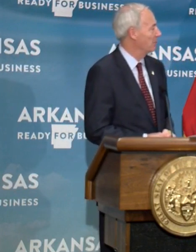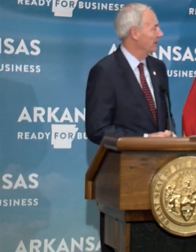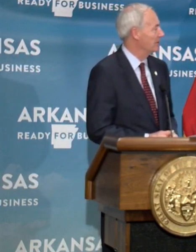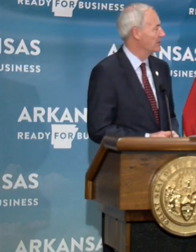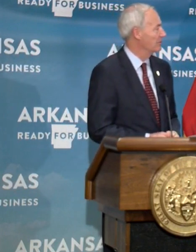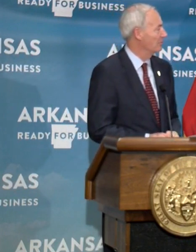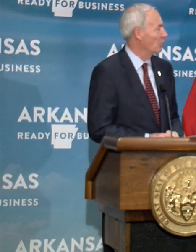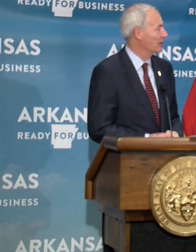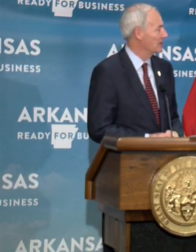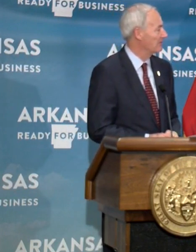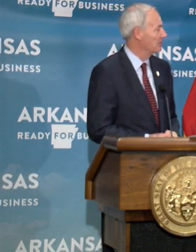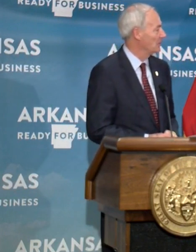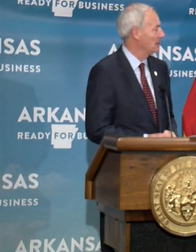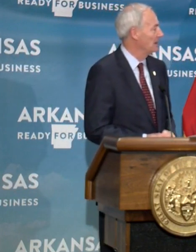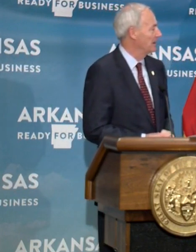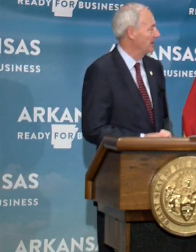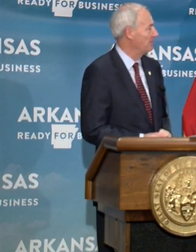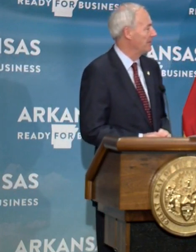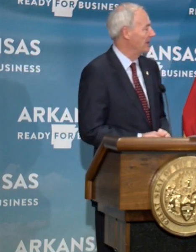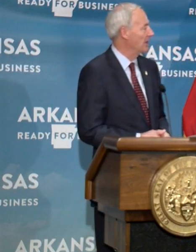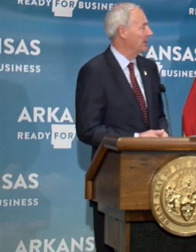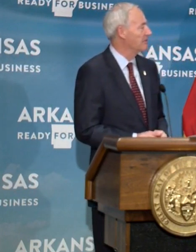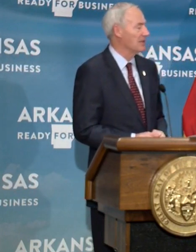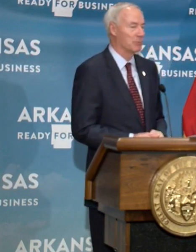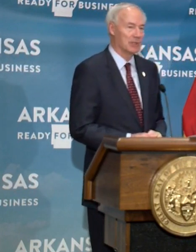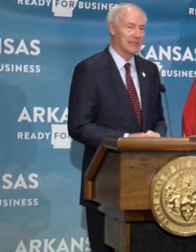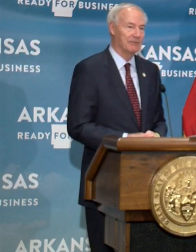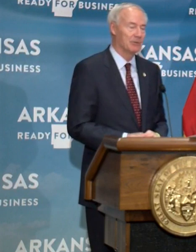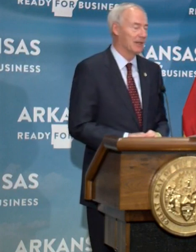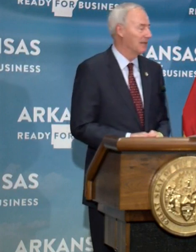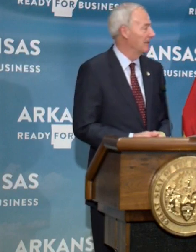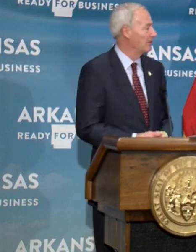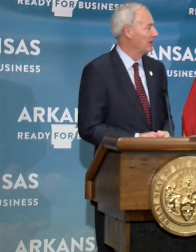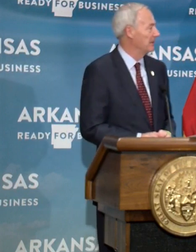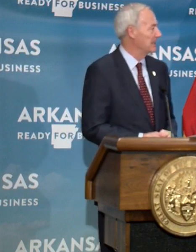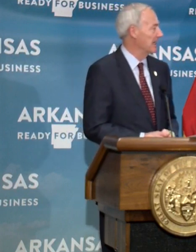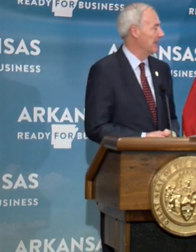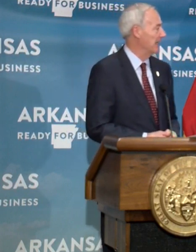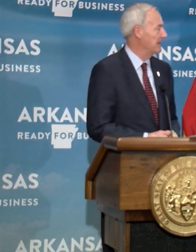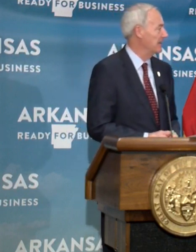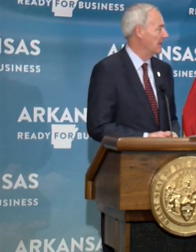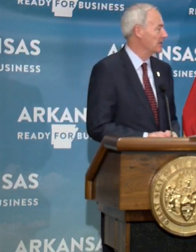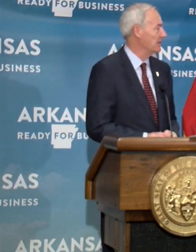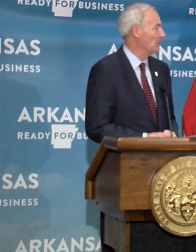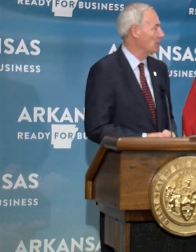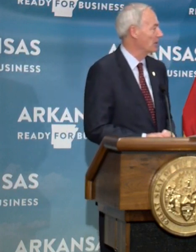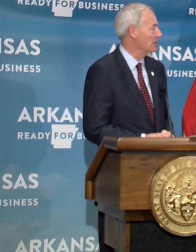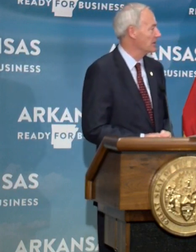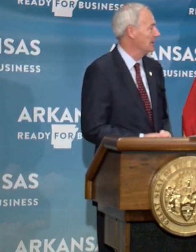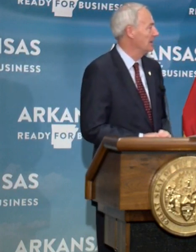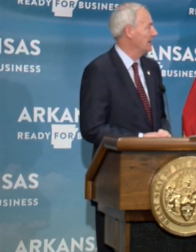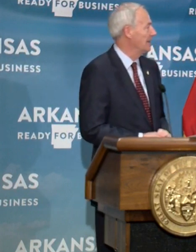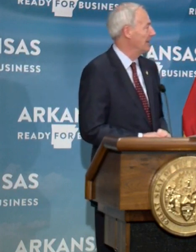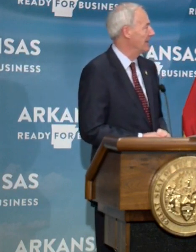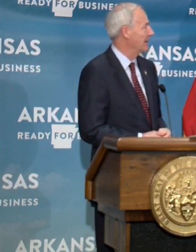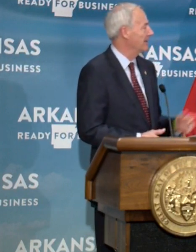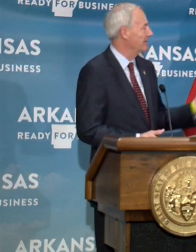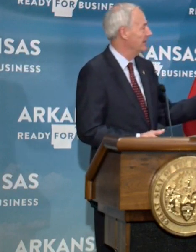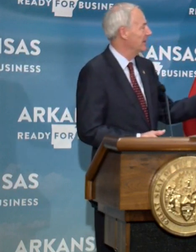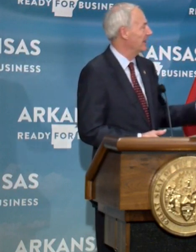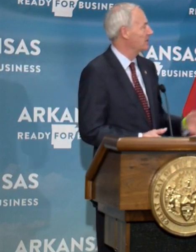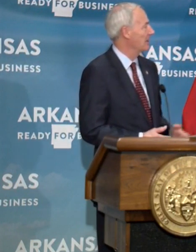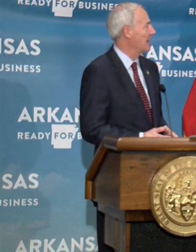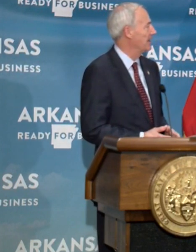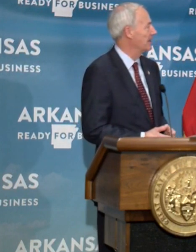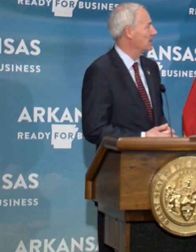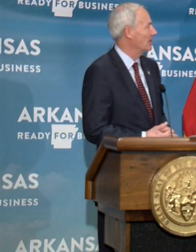hospitalizations. That brings us to a more acceptable number there. It gives some relief to our incredibly dedicated hospital workers.